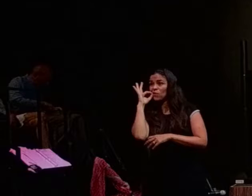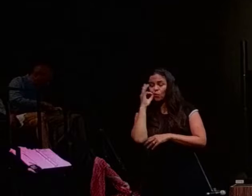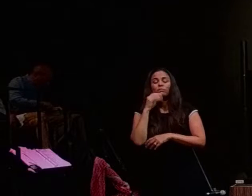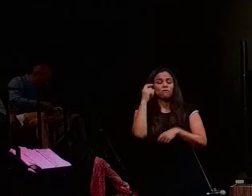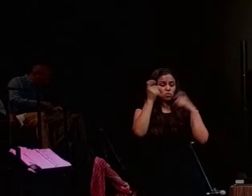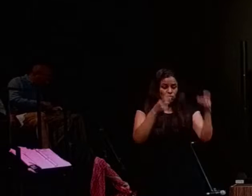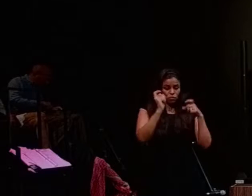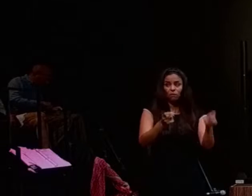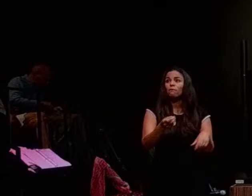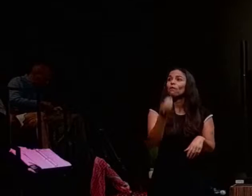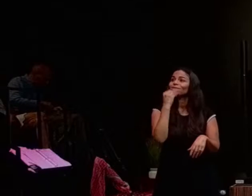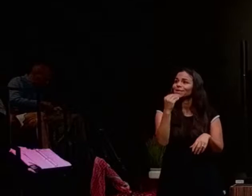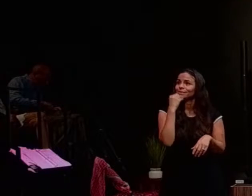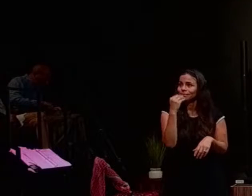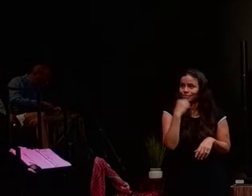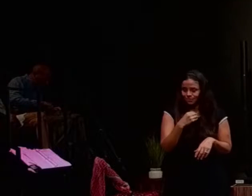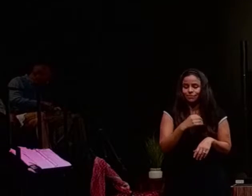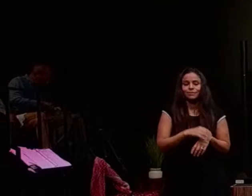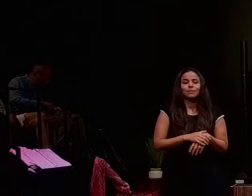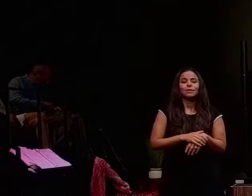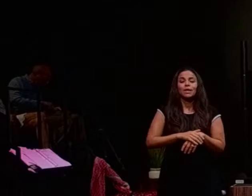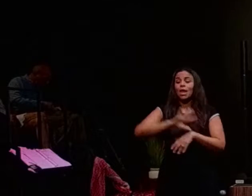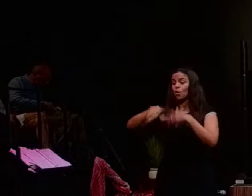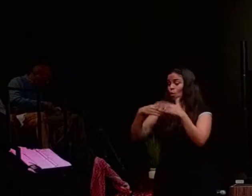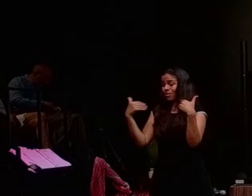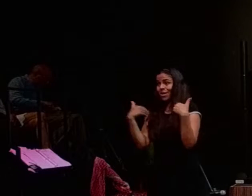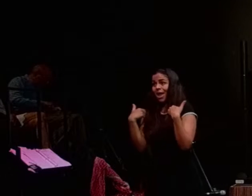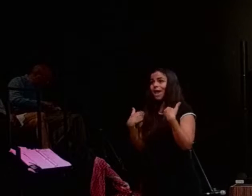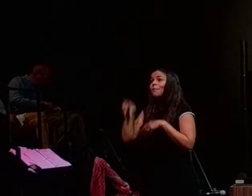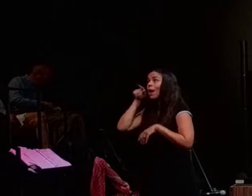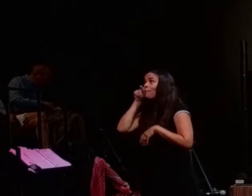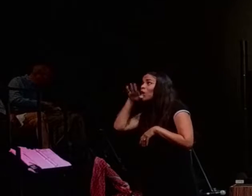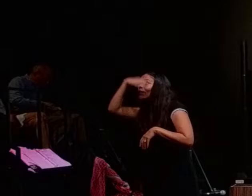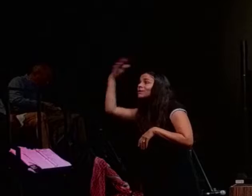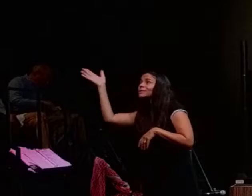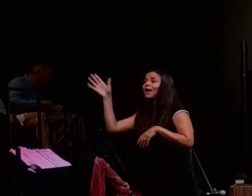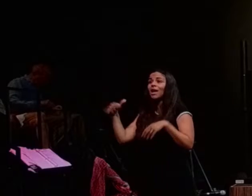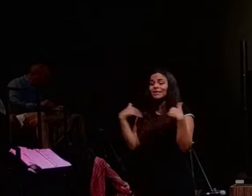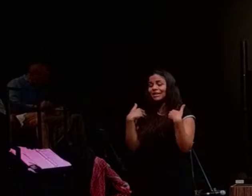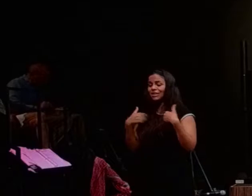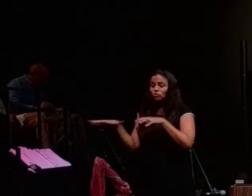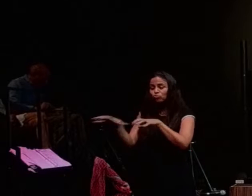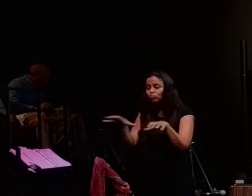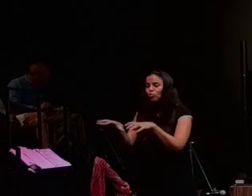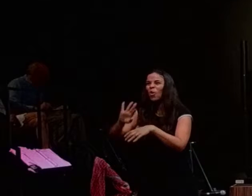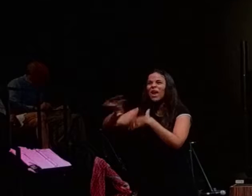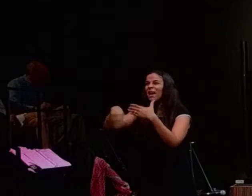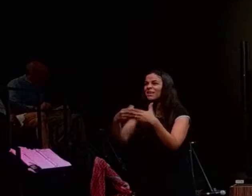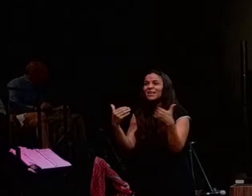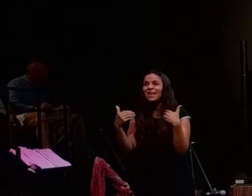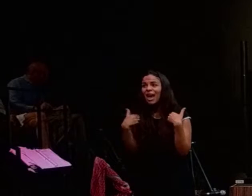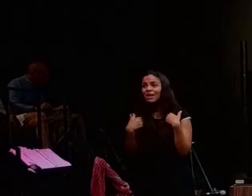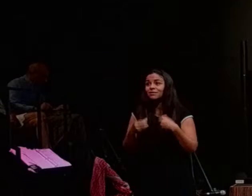in it. They will be yours for food, and to all the beasts of the earth, and all the birds in the sky, and all the creatures that move along the ground. Everything that